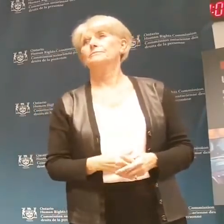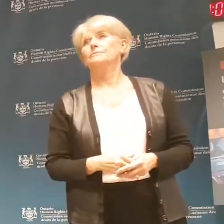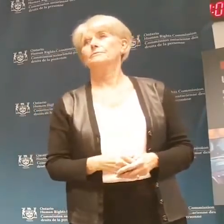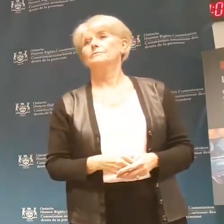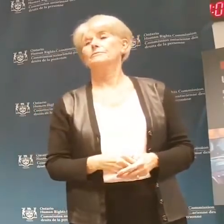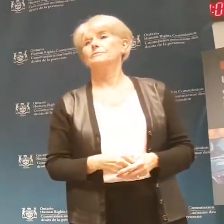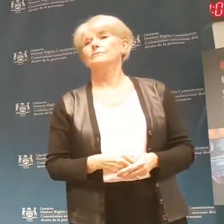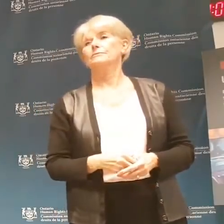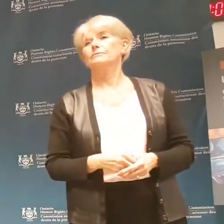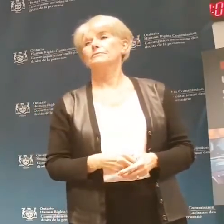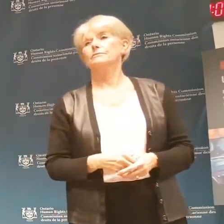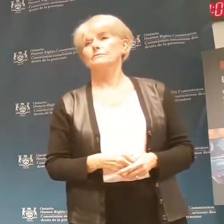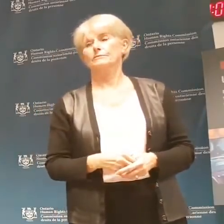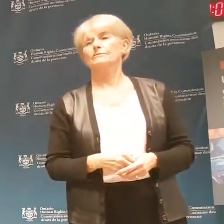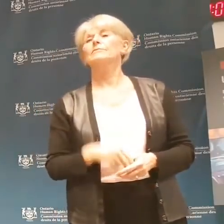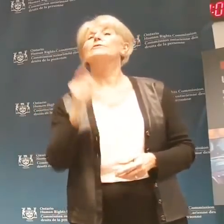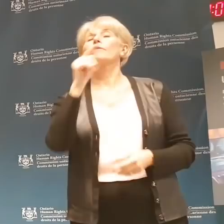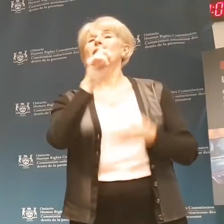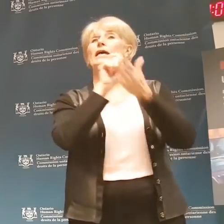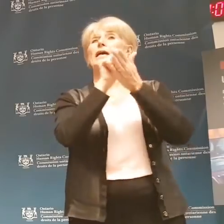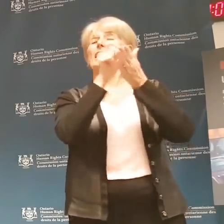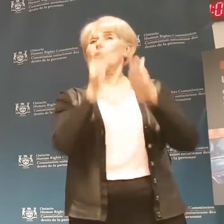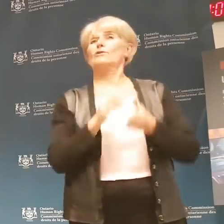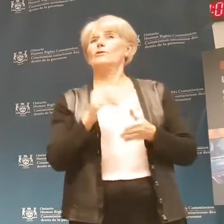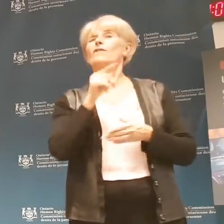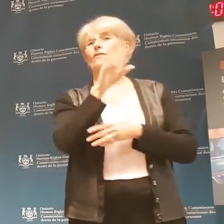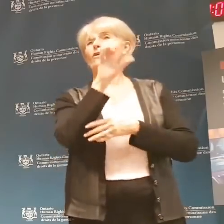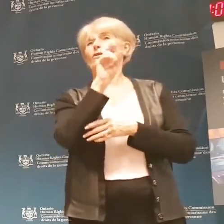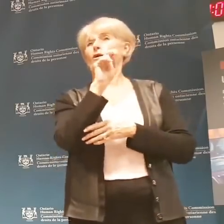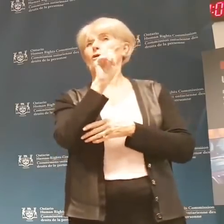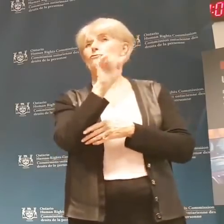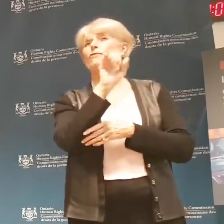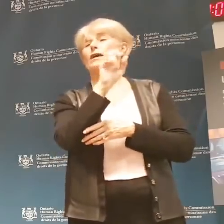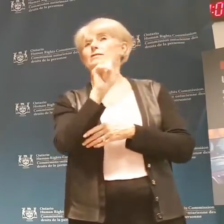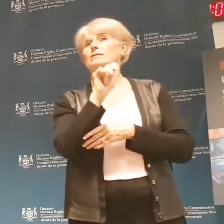And Harold Hoyt, the editor of Contrast,